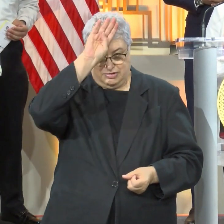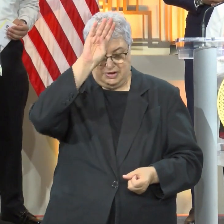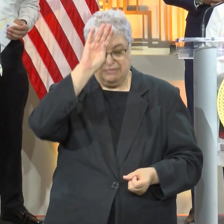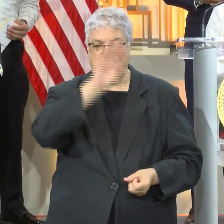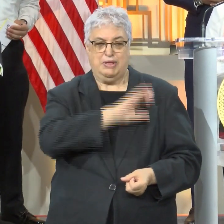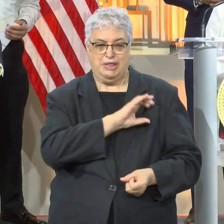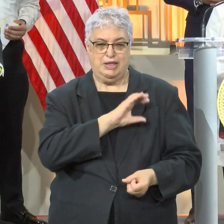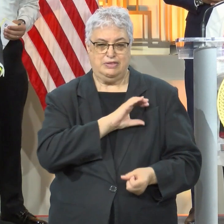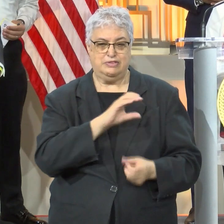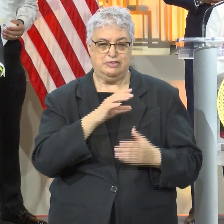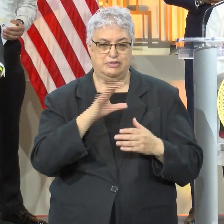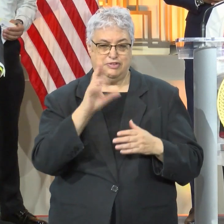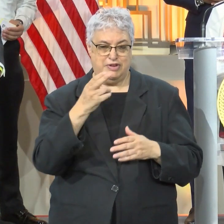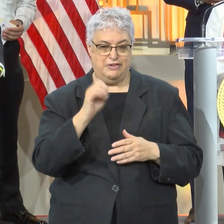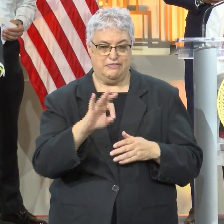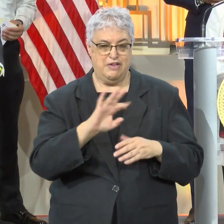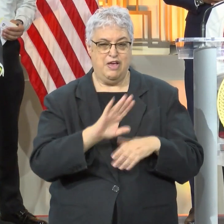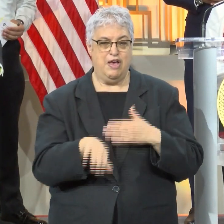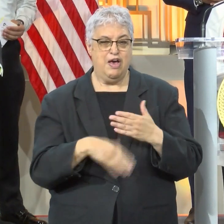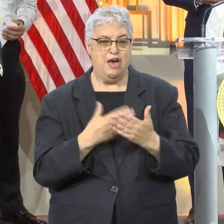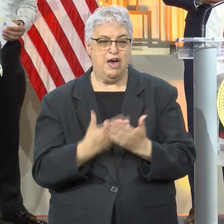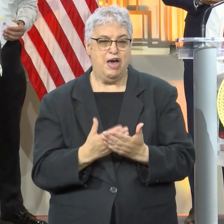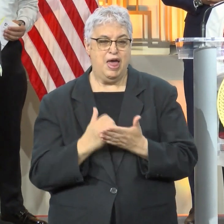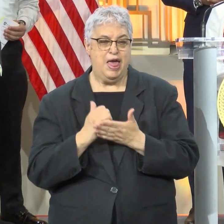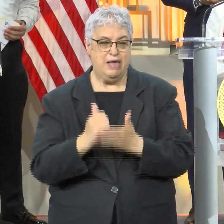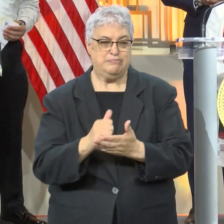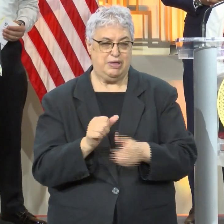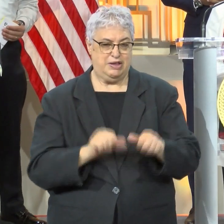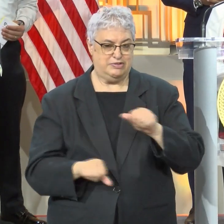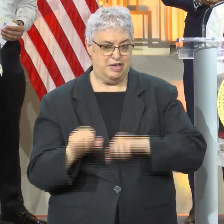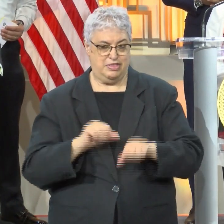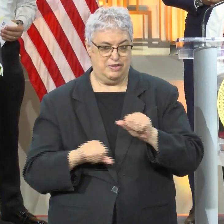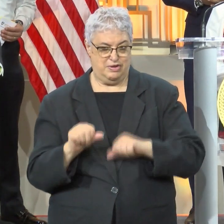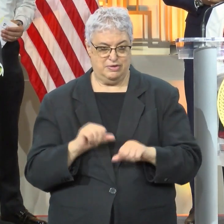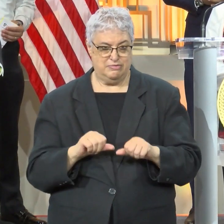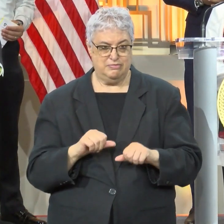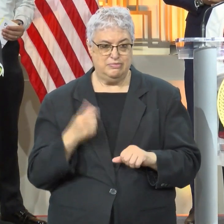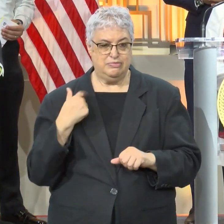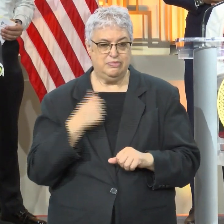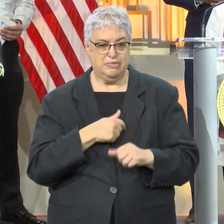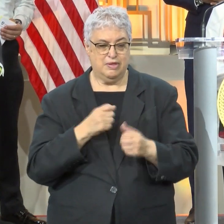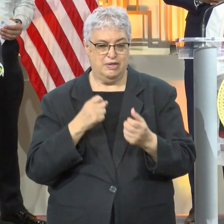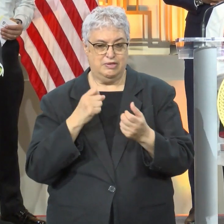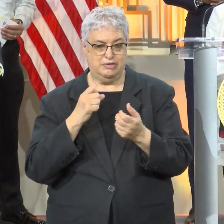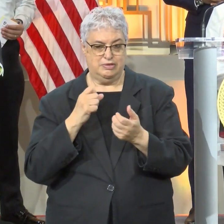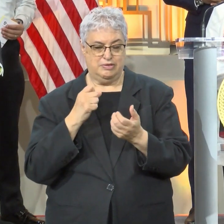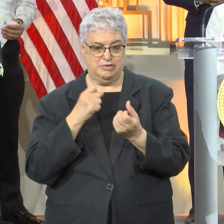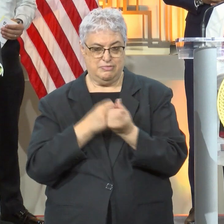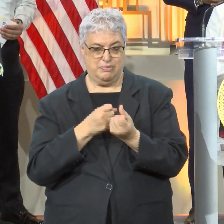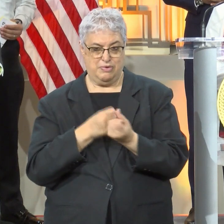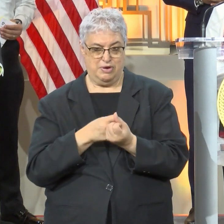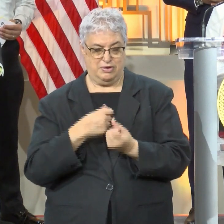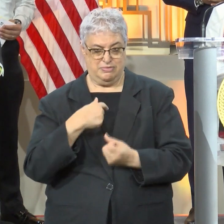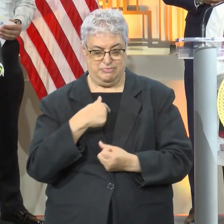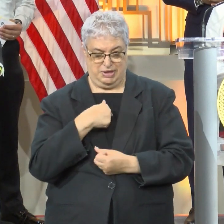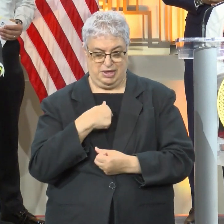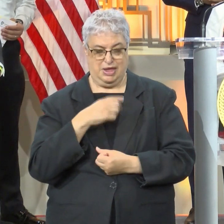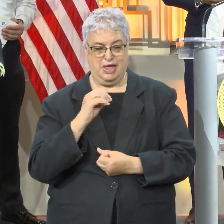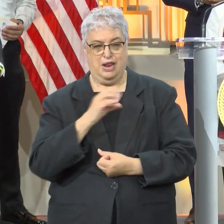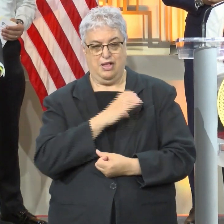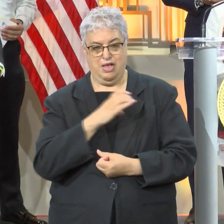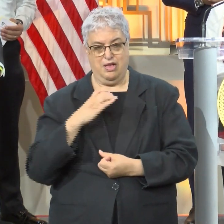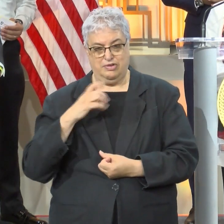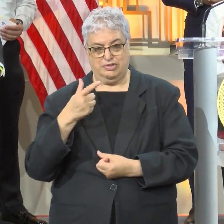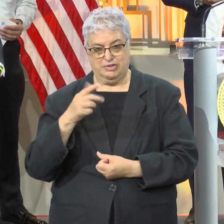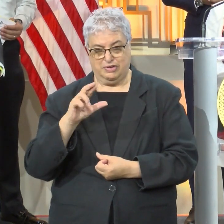good Samaritans. We need to continue the advocacy and the support that Congressman Green and myself and other